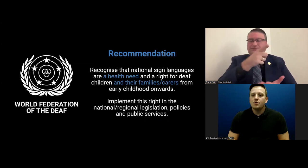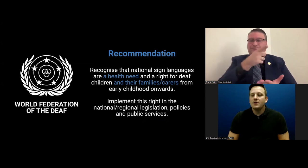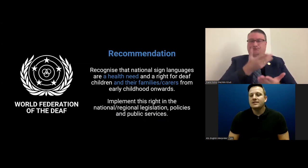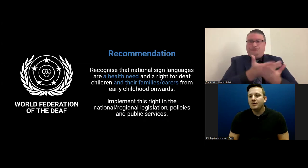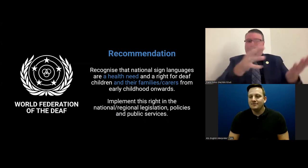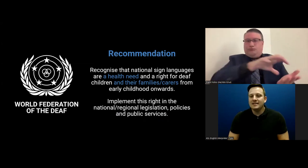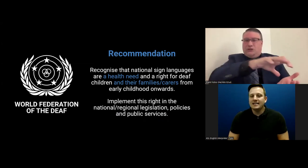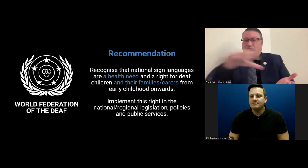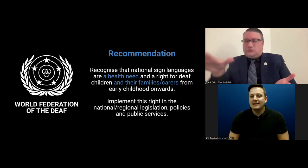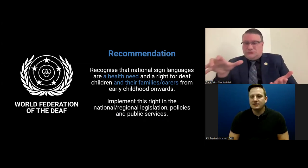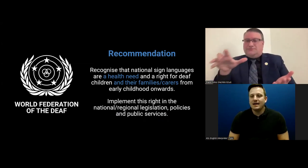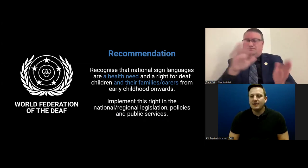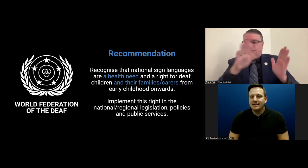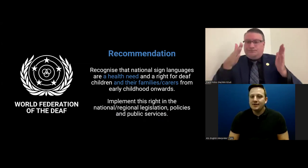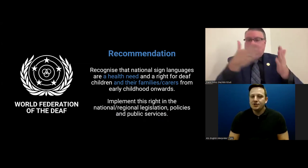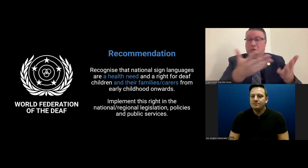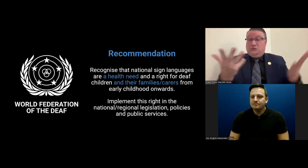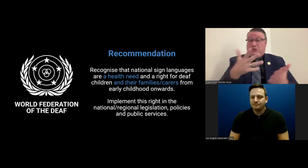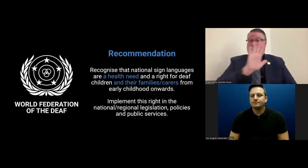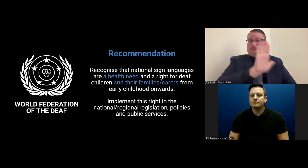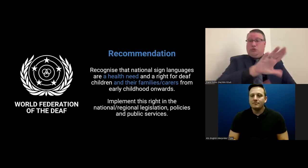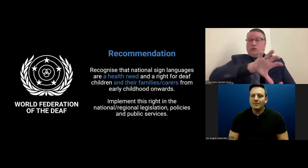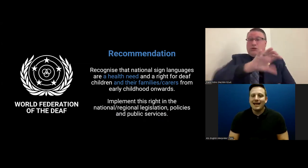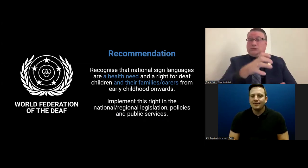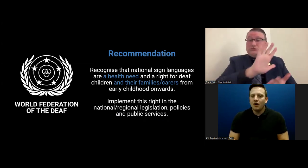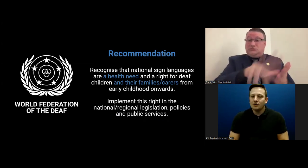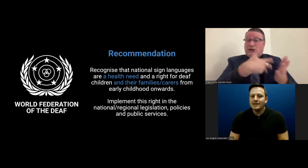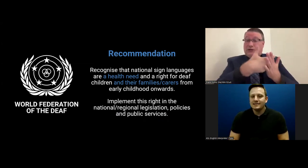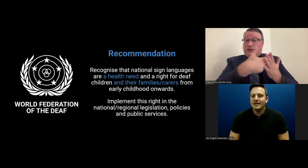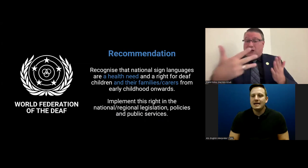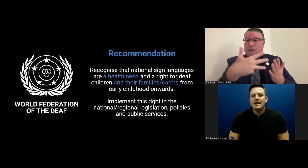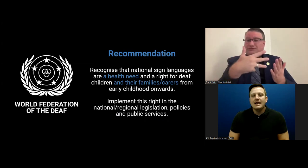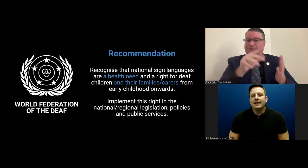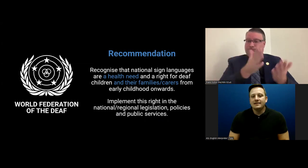So WFD has made this recommendation at the Congress that